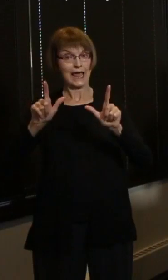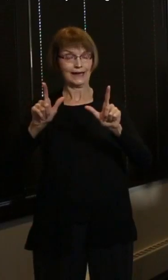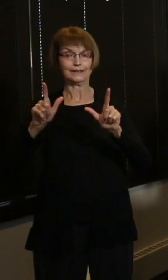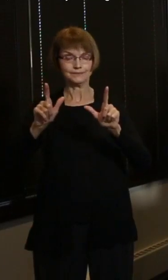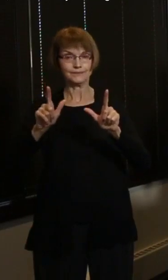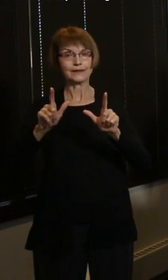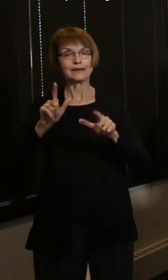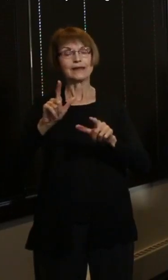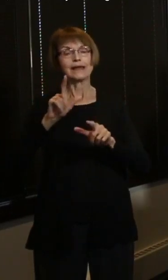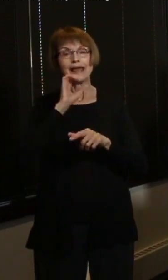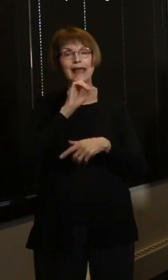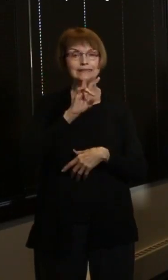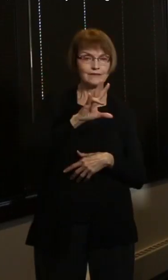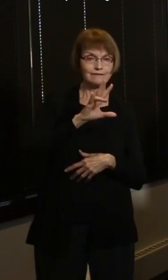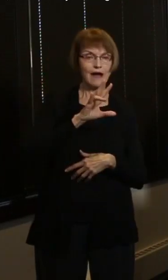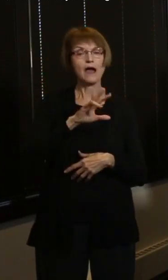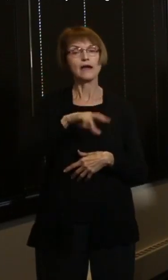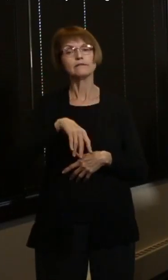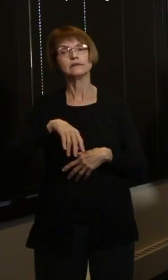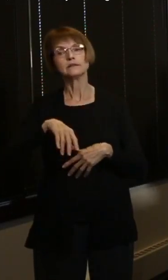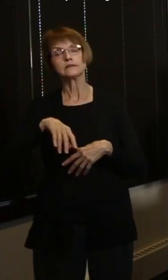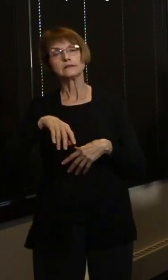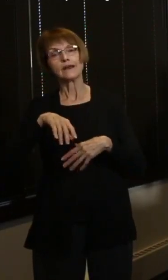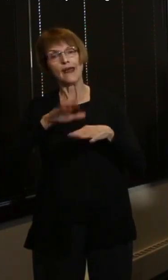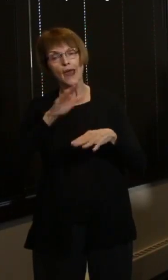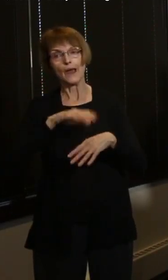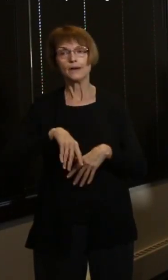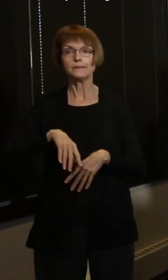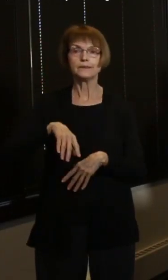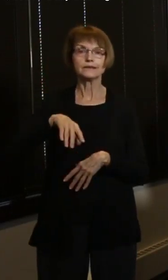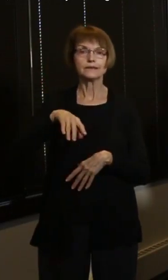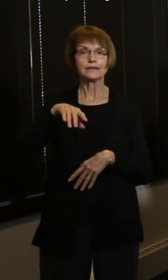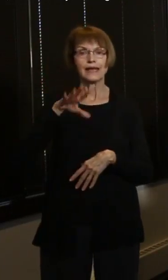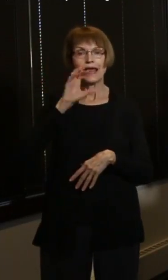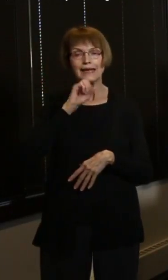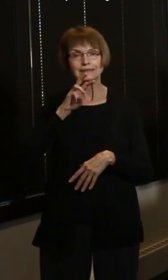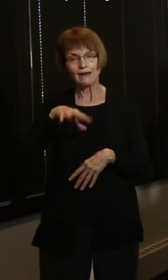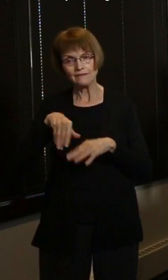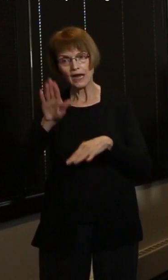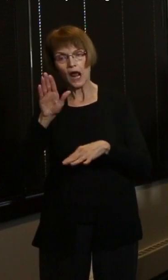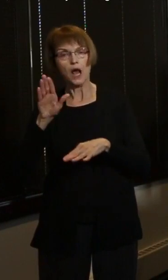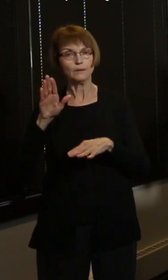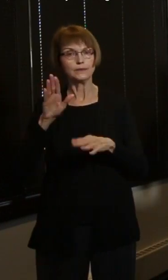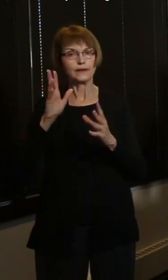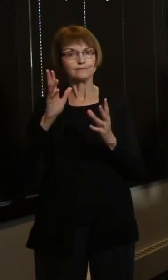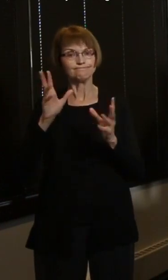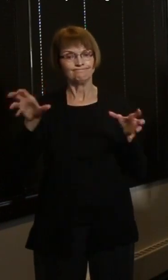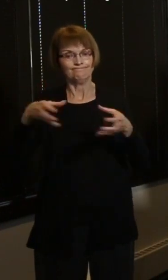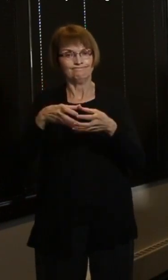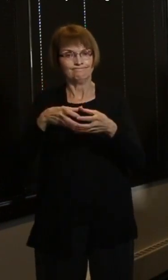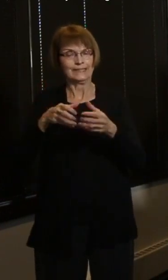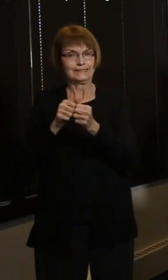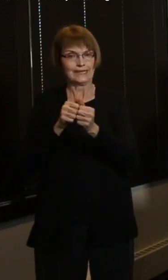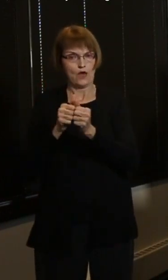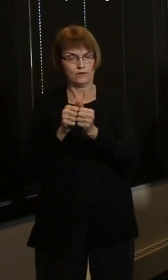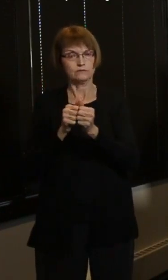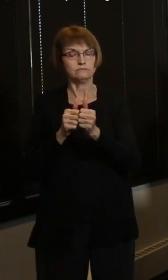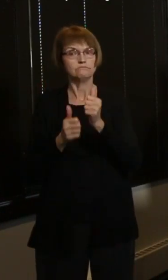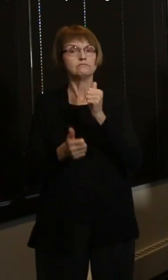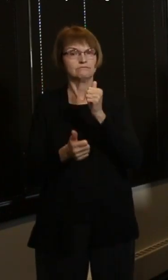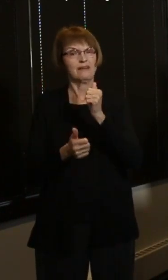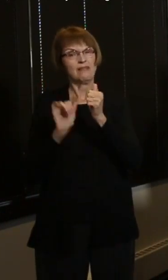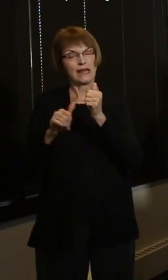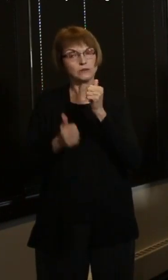the 75 and then a 65-year-old cohort. And so it shows that this makes up the majority of people that have